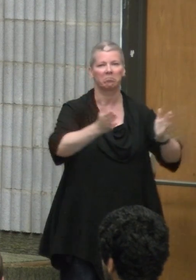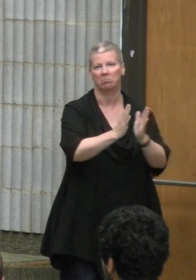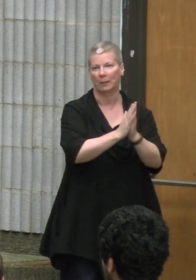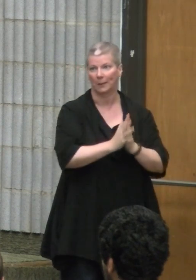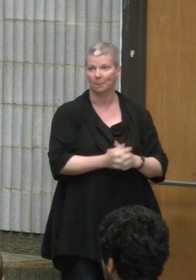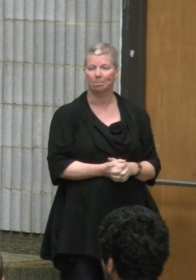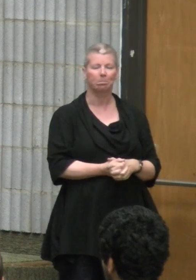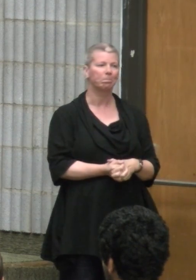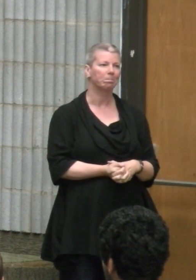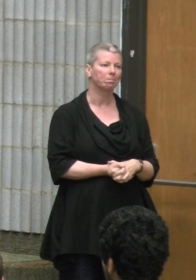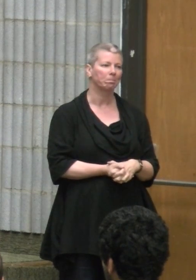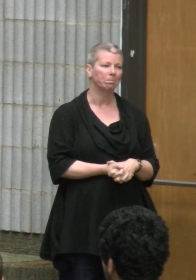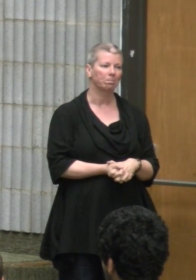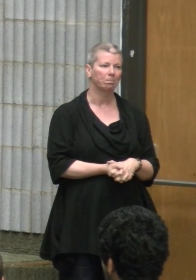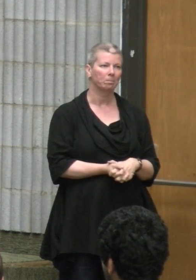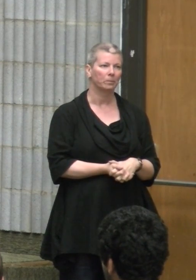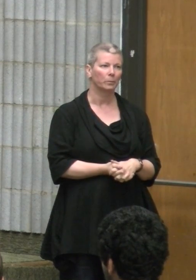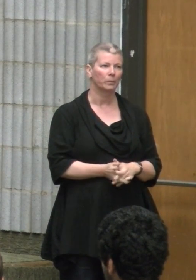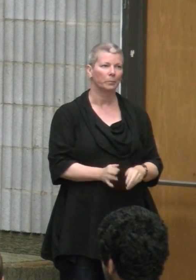Yes.